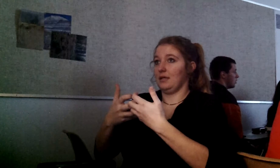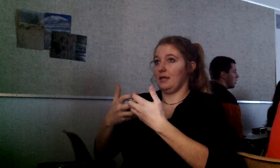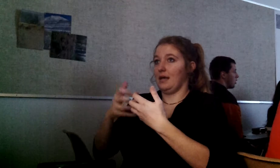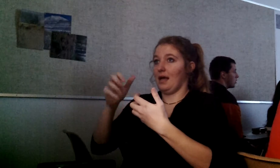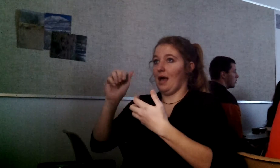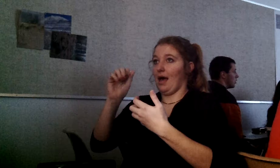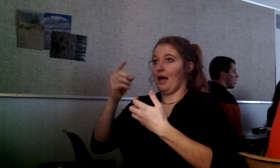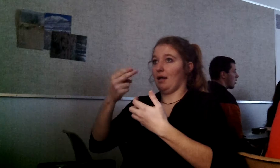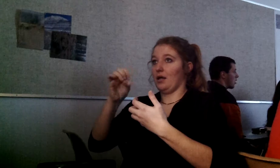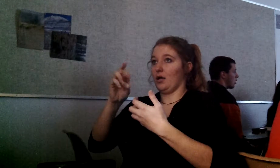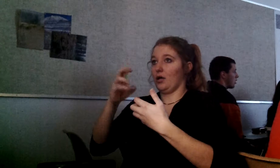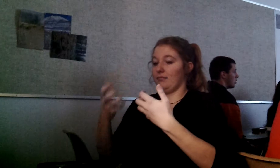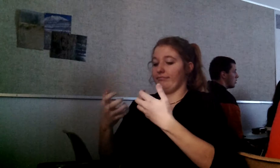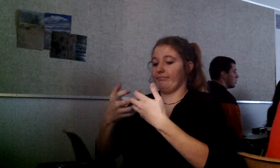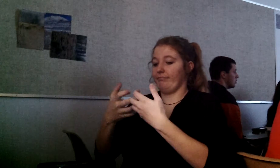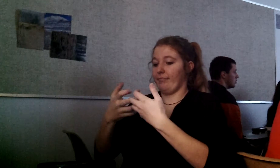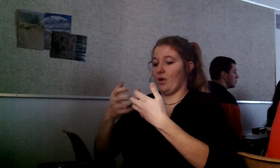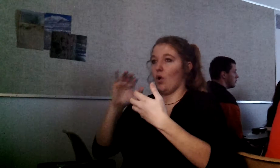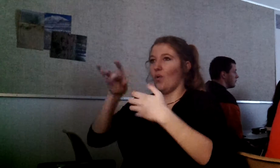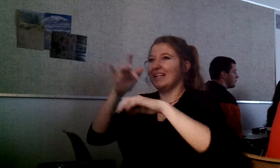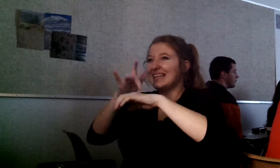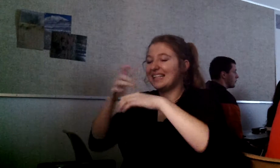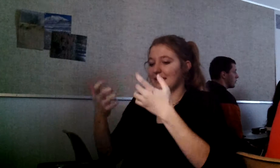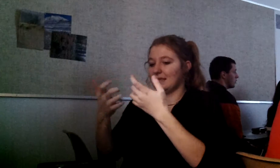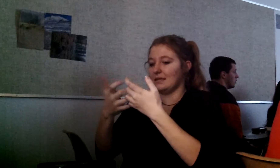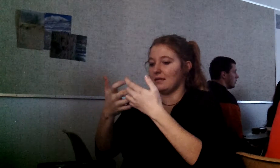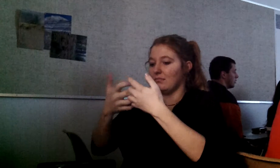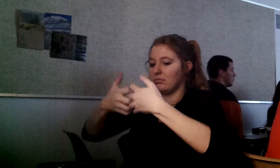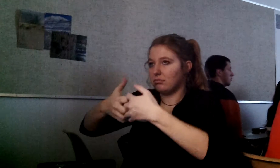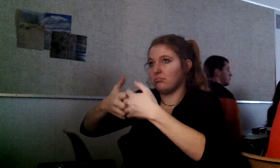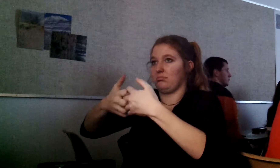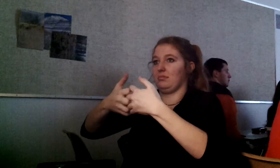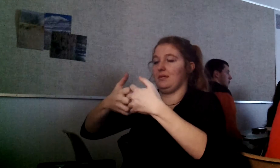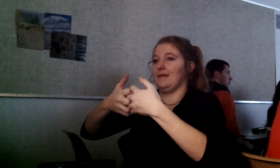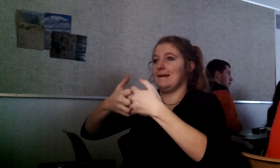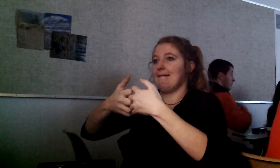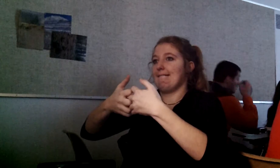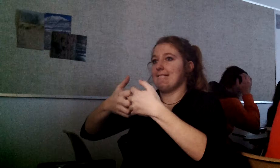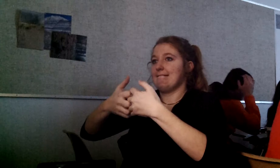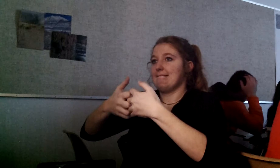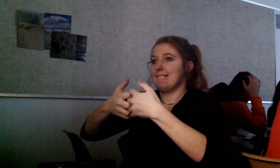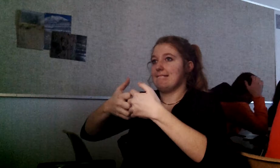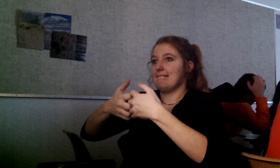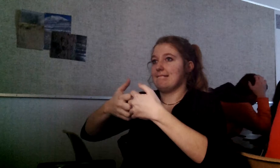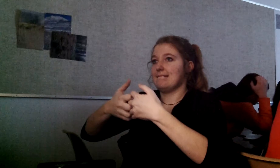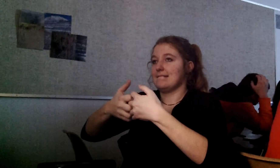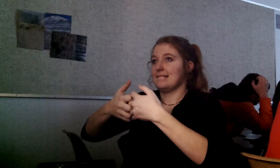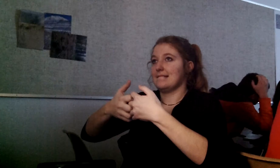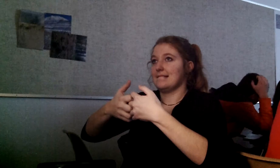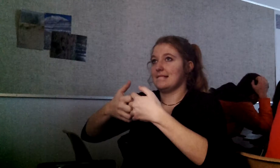point of contact, resulting in a punctate junction. Subsequent morphological changes bring more cadherins on both